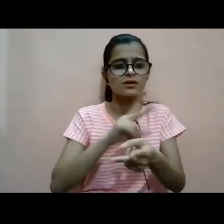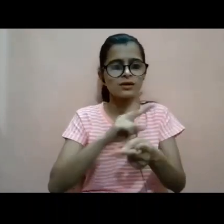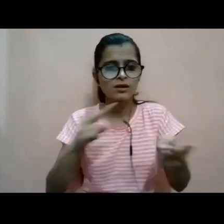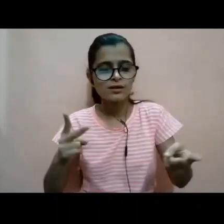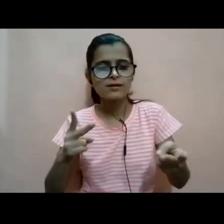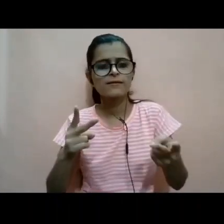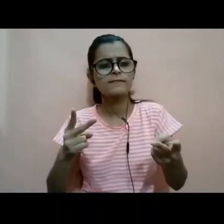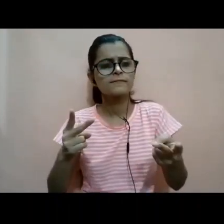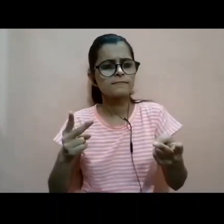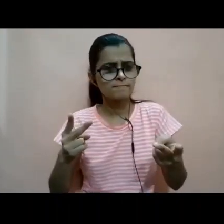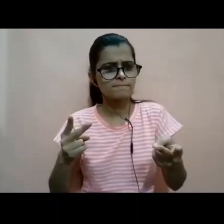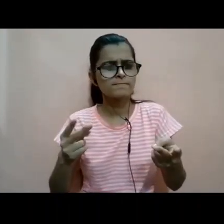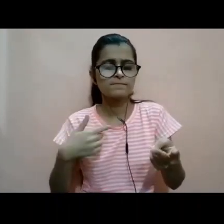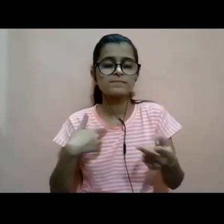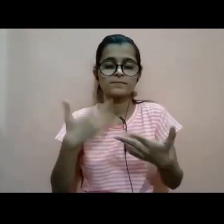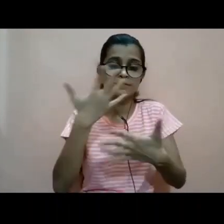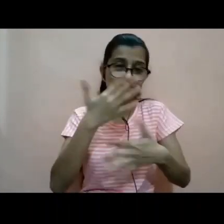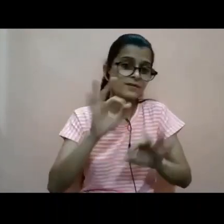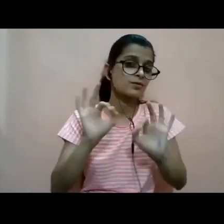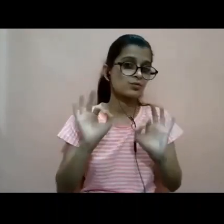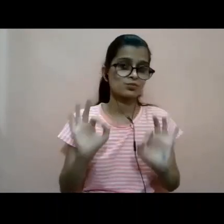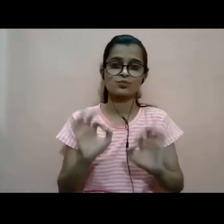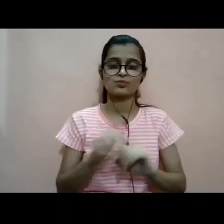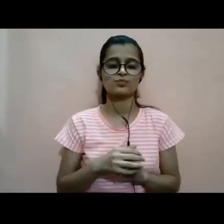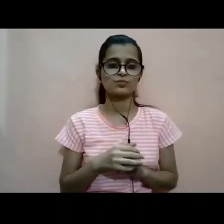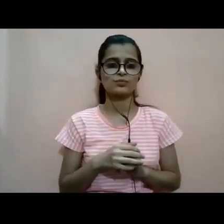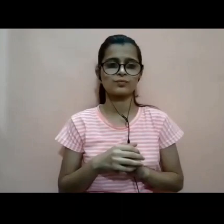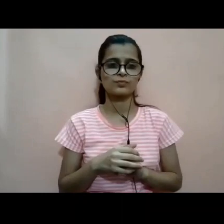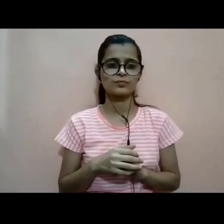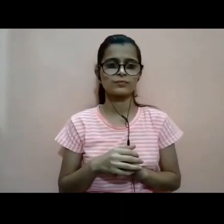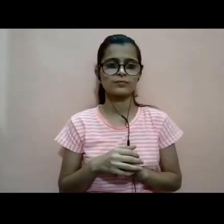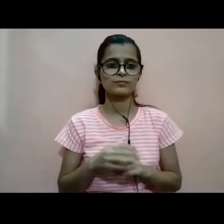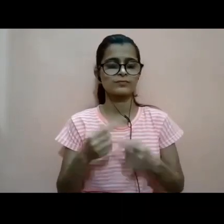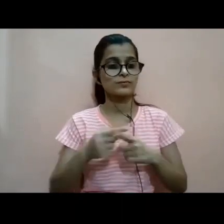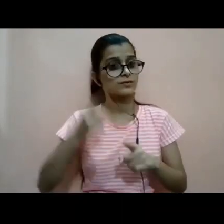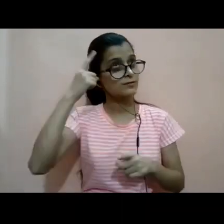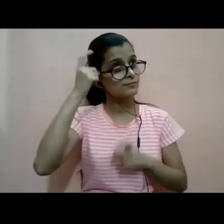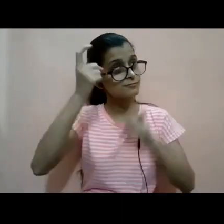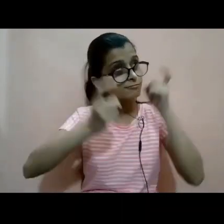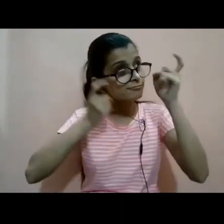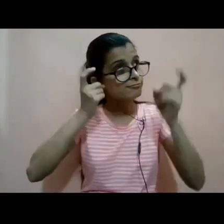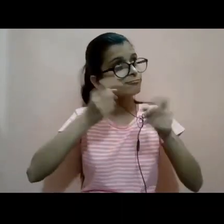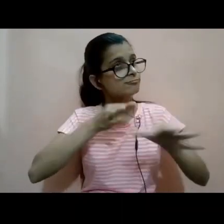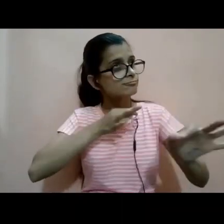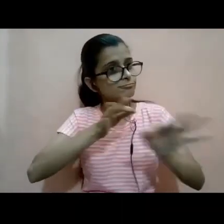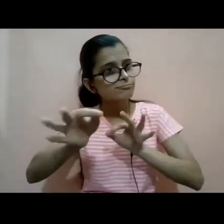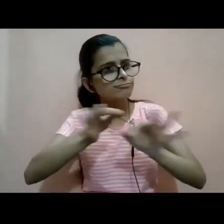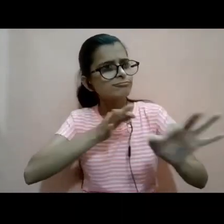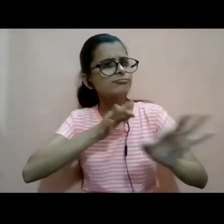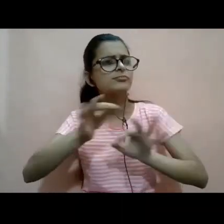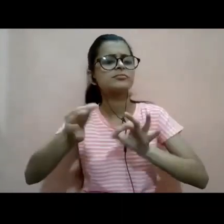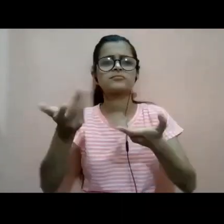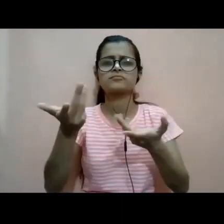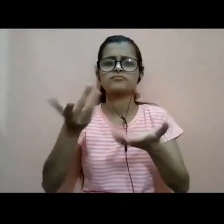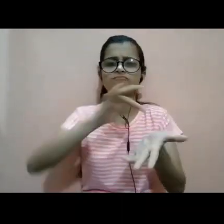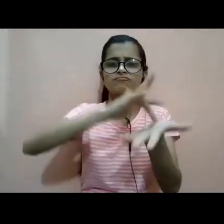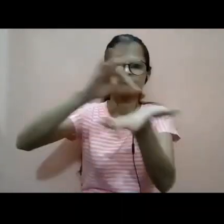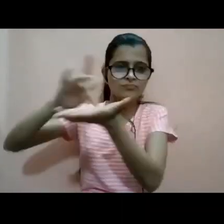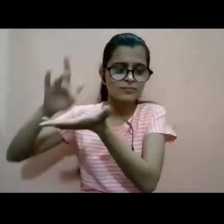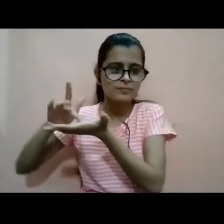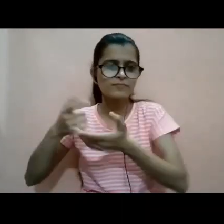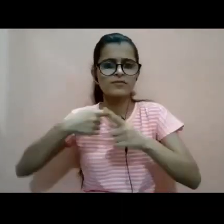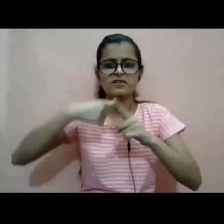iMacs do look very pretty. I imagine explorations of far-flung Indonesian islands, perhaps a trip to